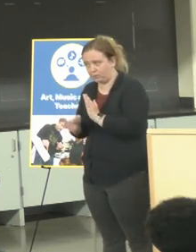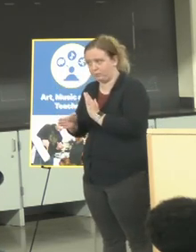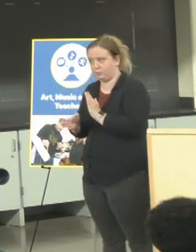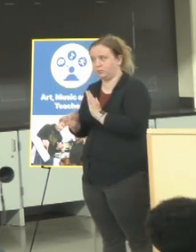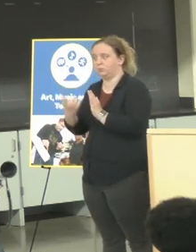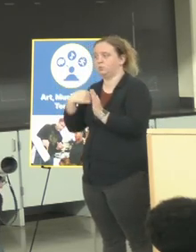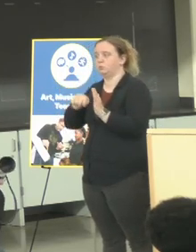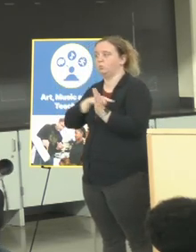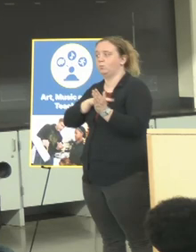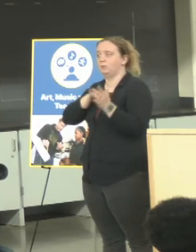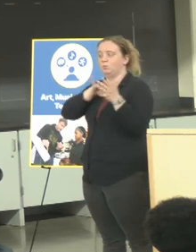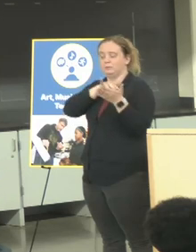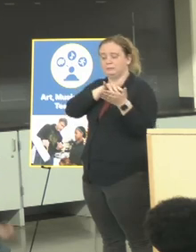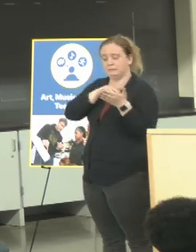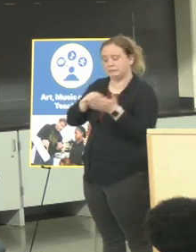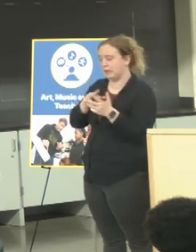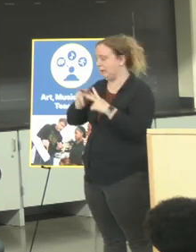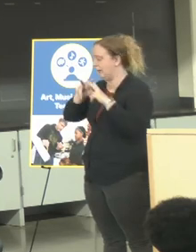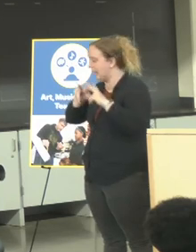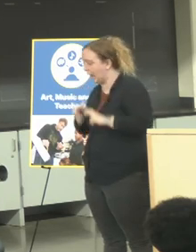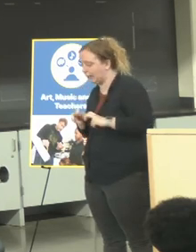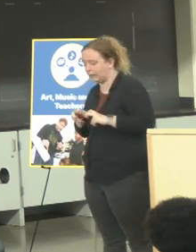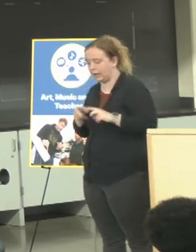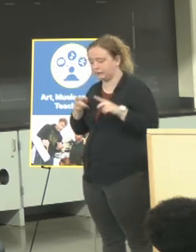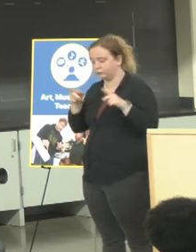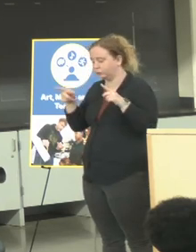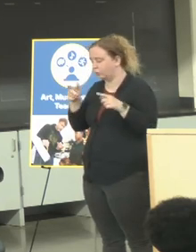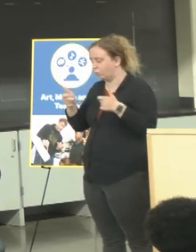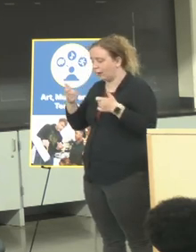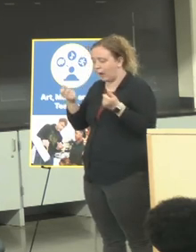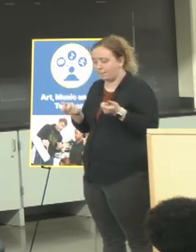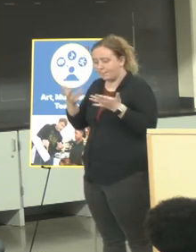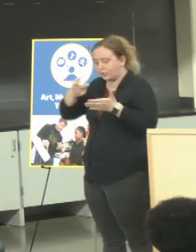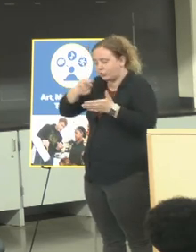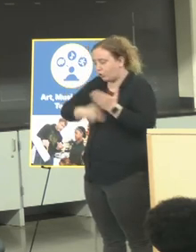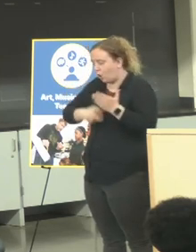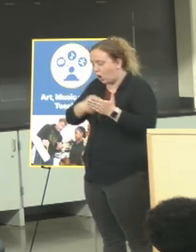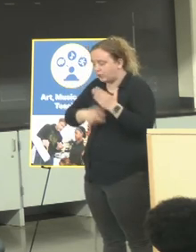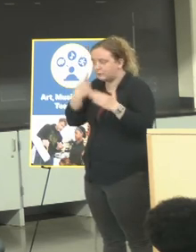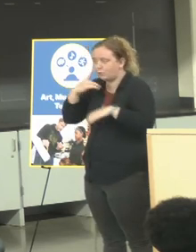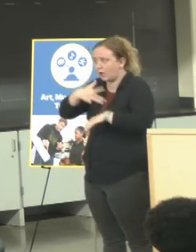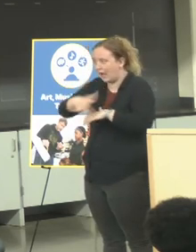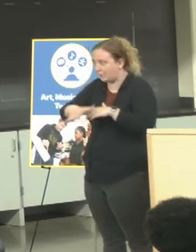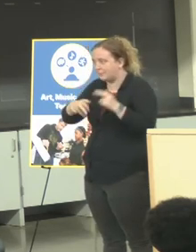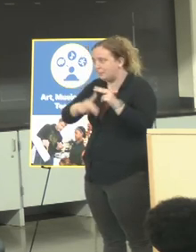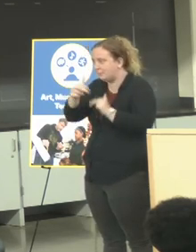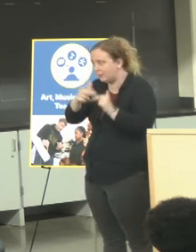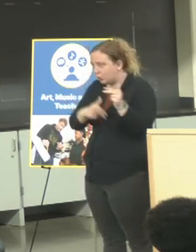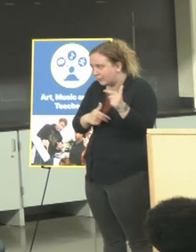those buildings and which would be, if we need to bring more schools online at some point, you know, what